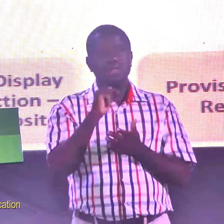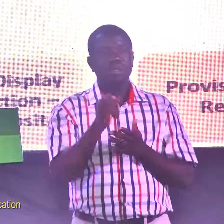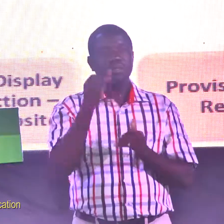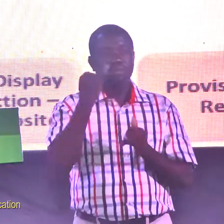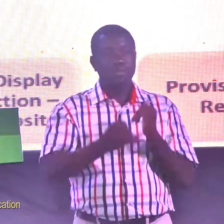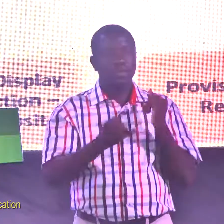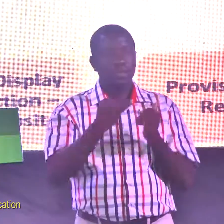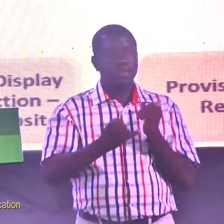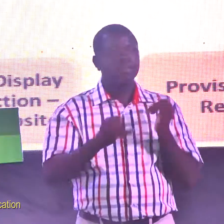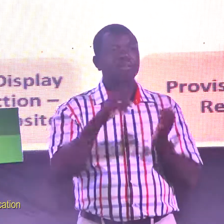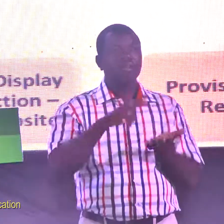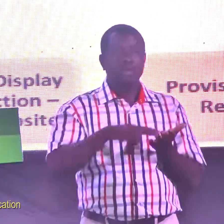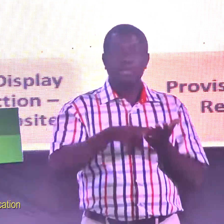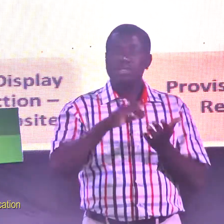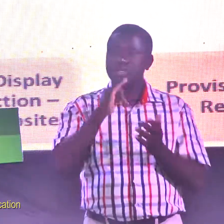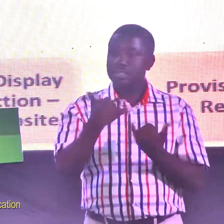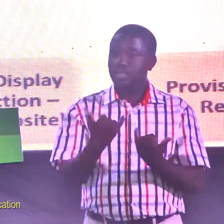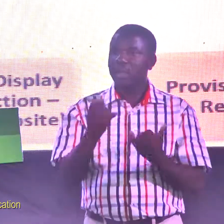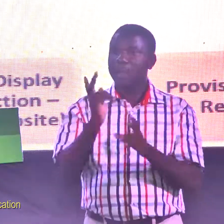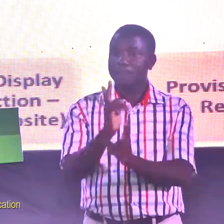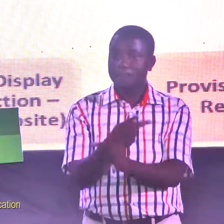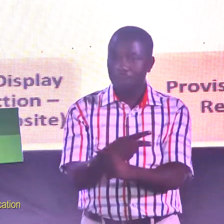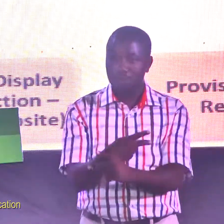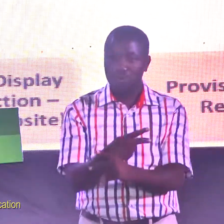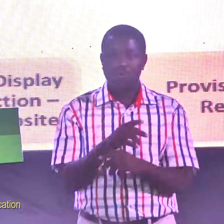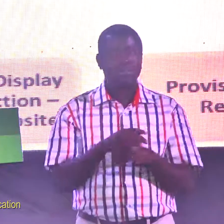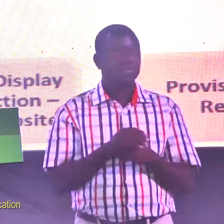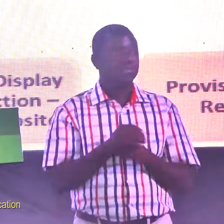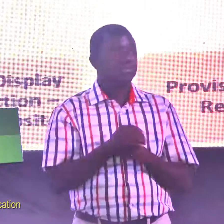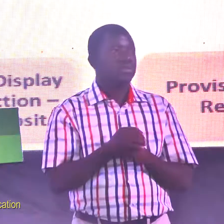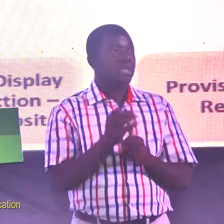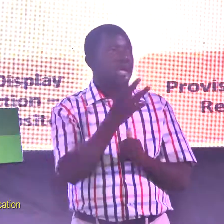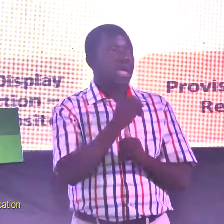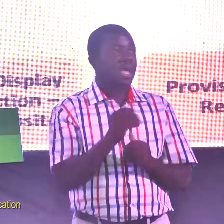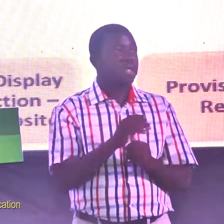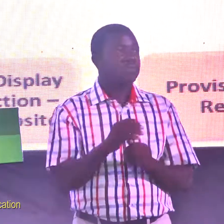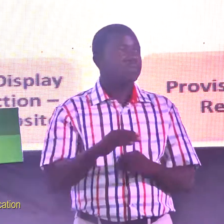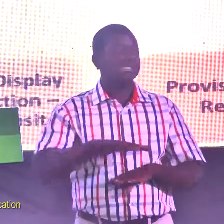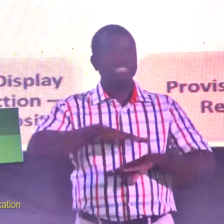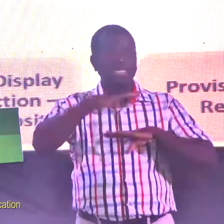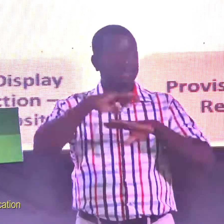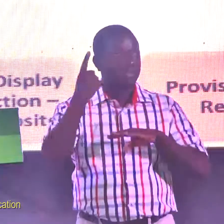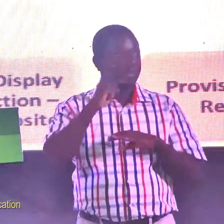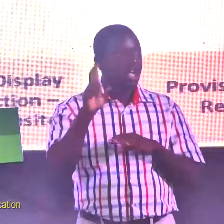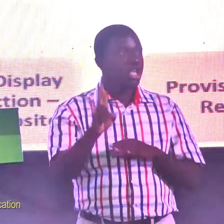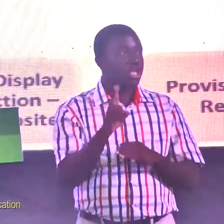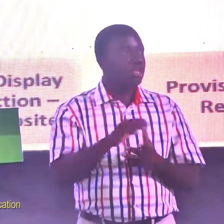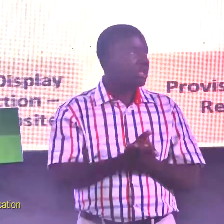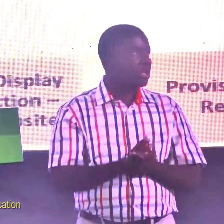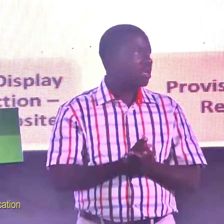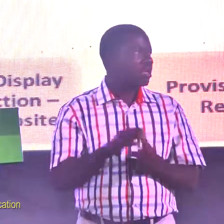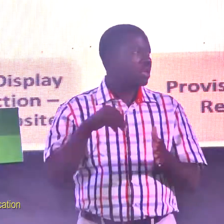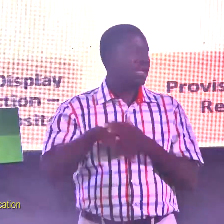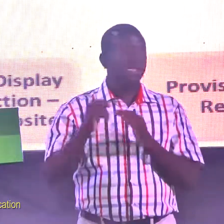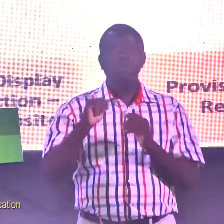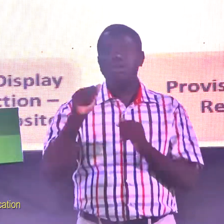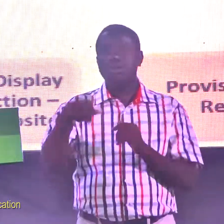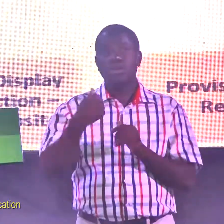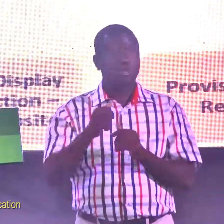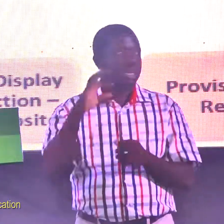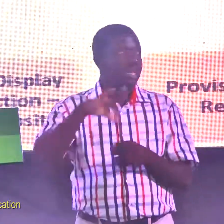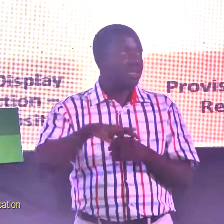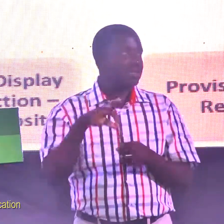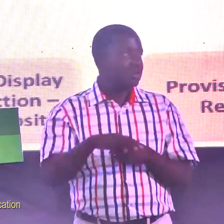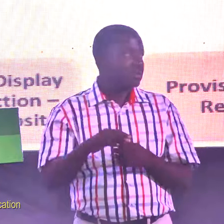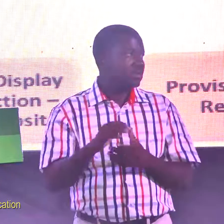final register is then produced and certified for use in subsequent